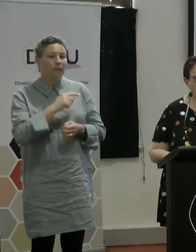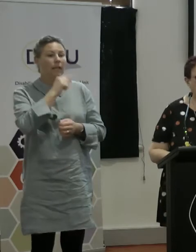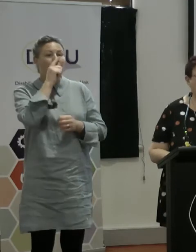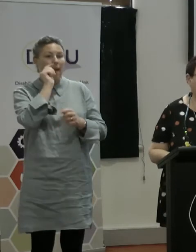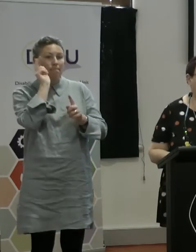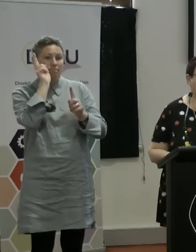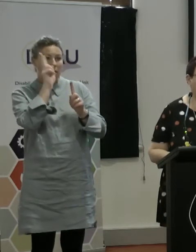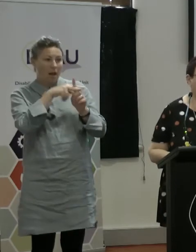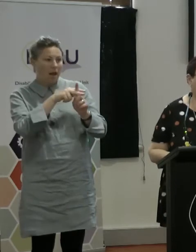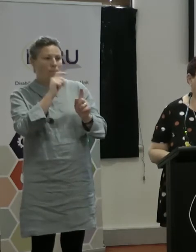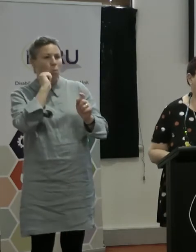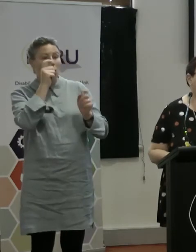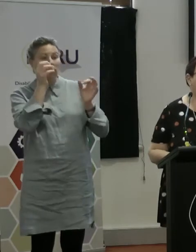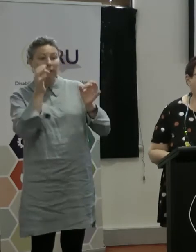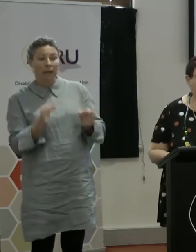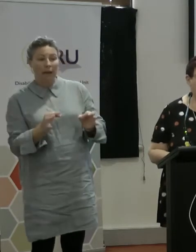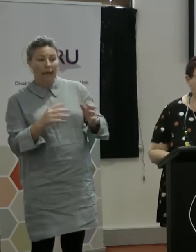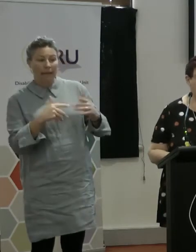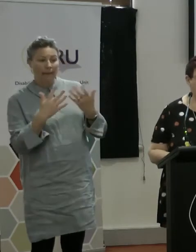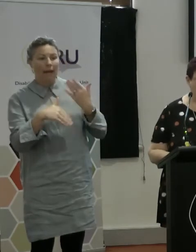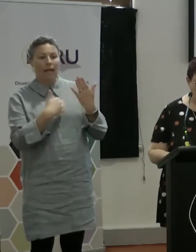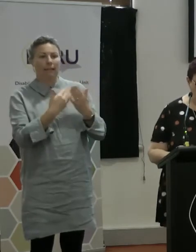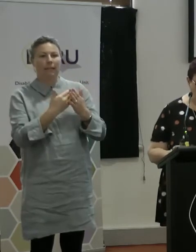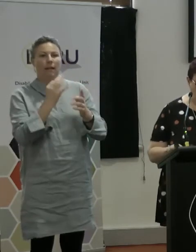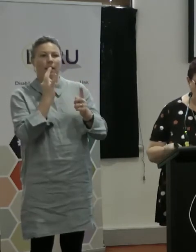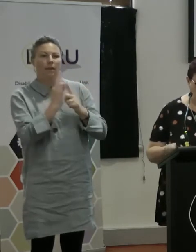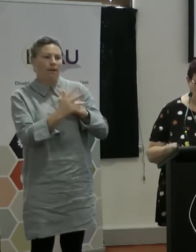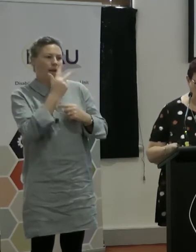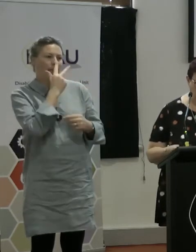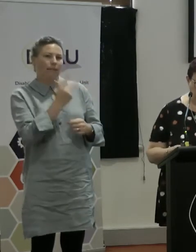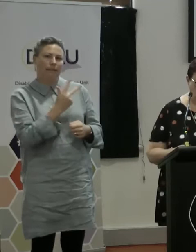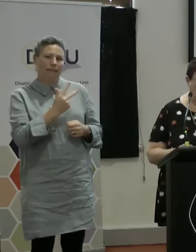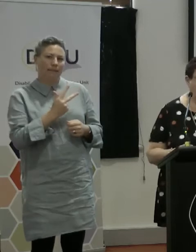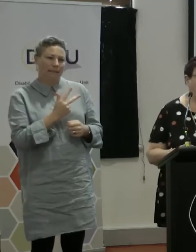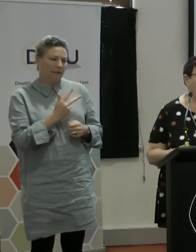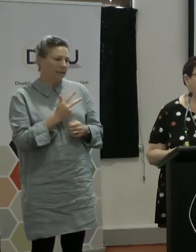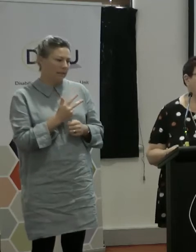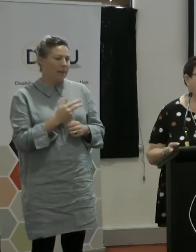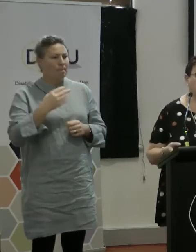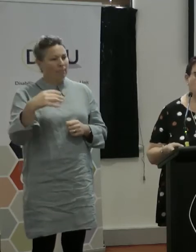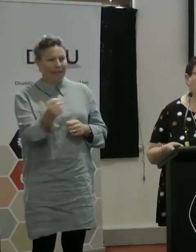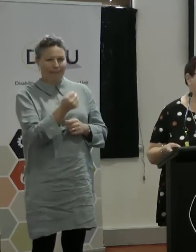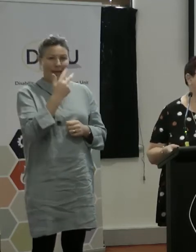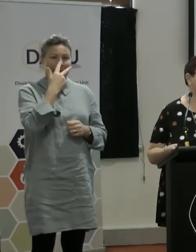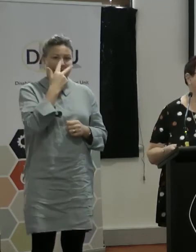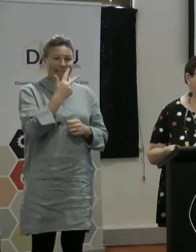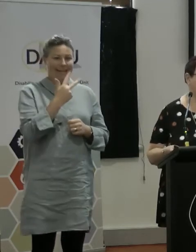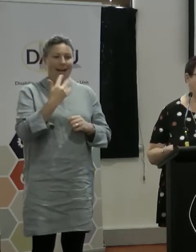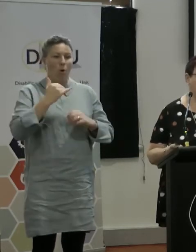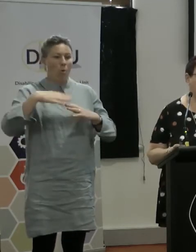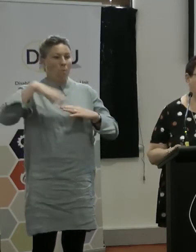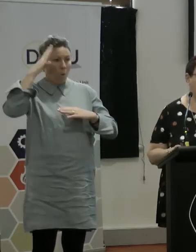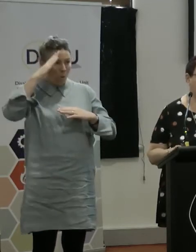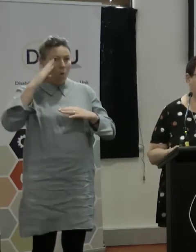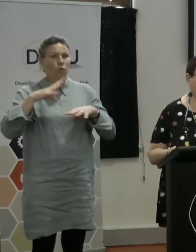made until the child turns 18, as the you have to be 18 years or older to accept